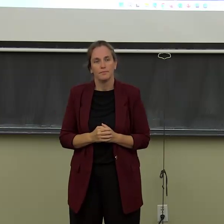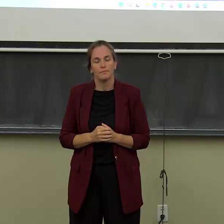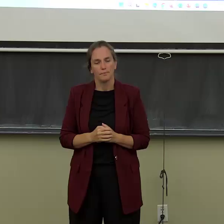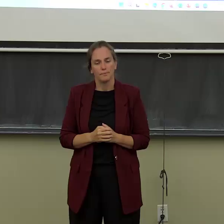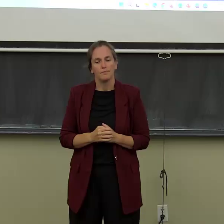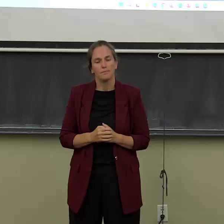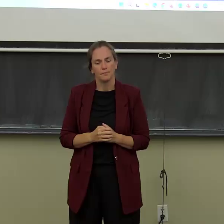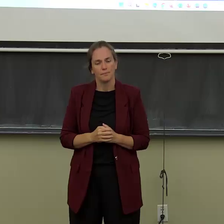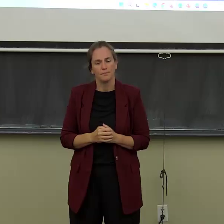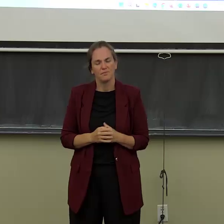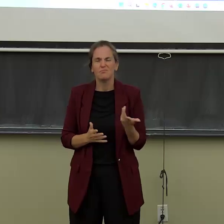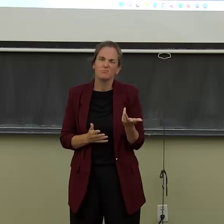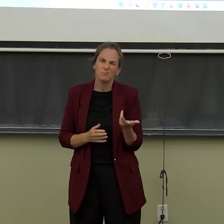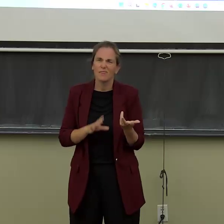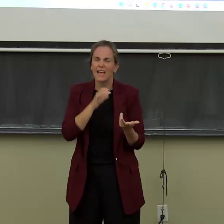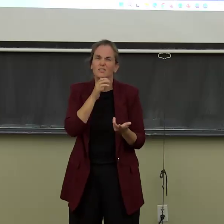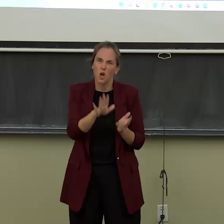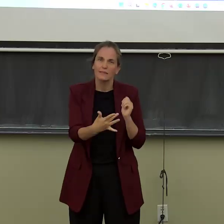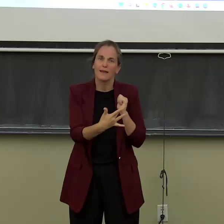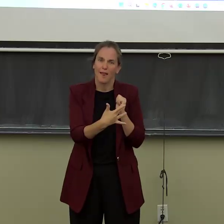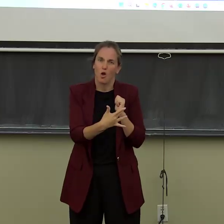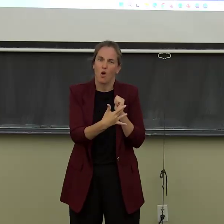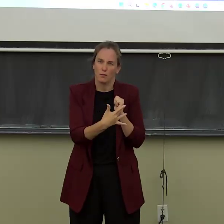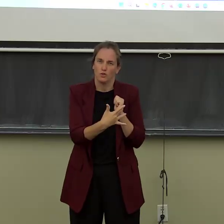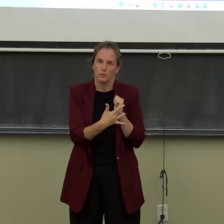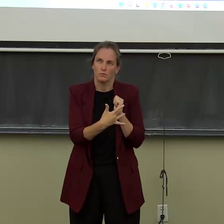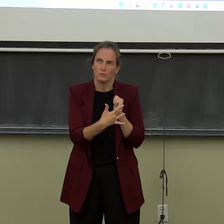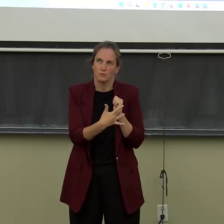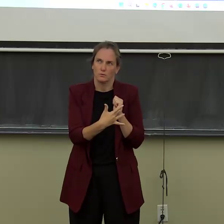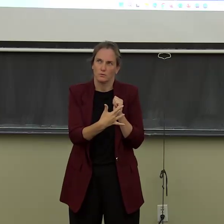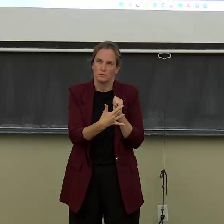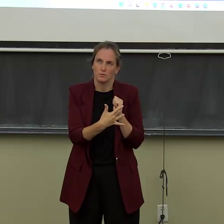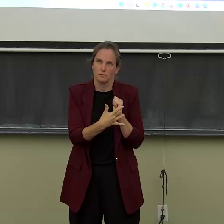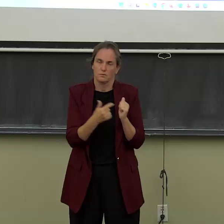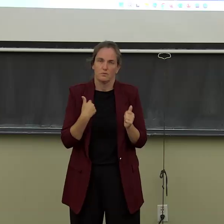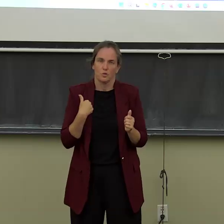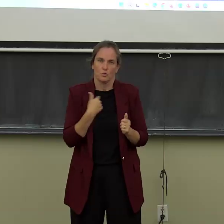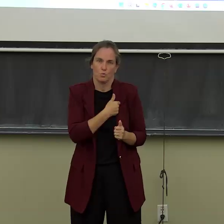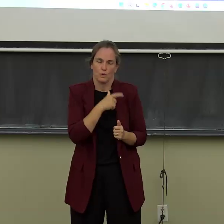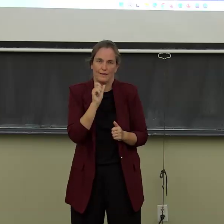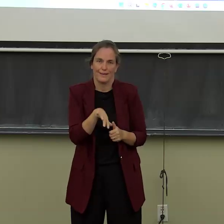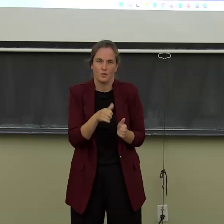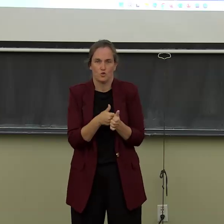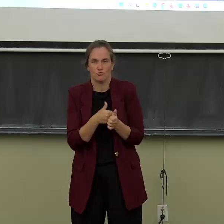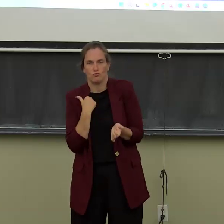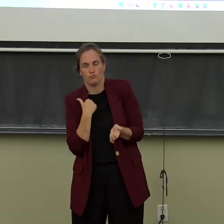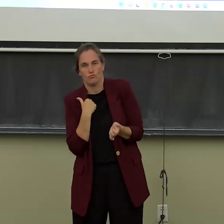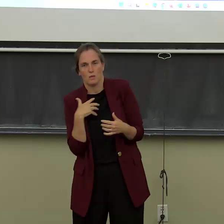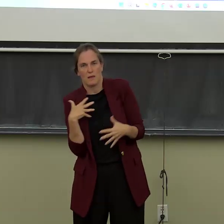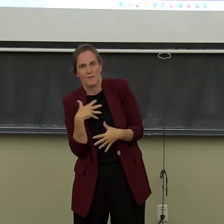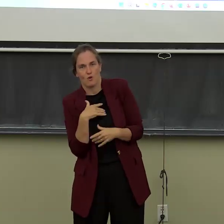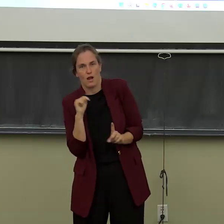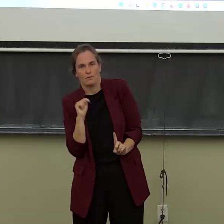it's not the technologies we need to be afraid of, but